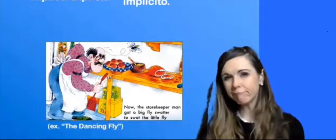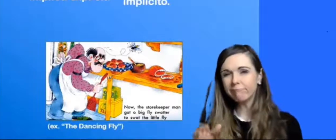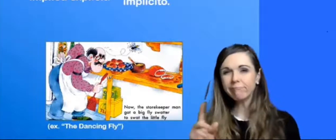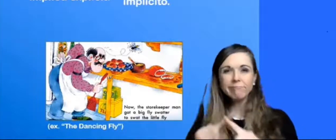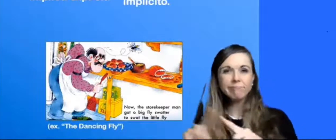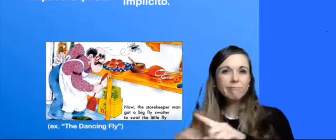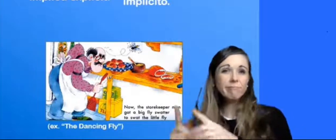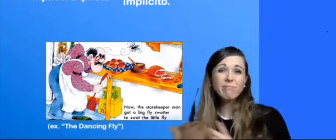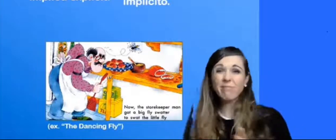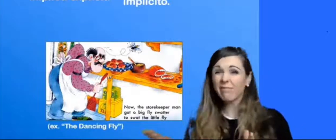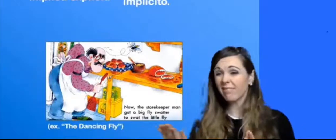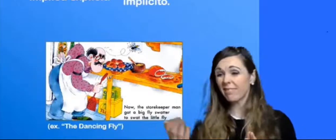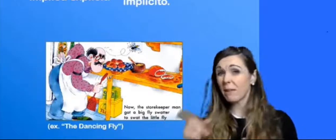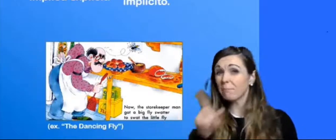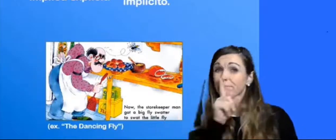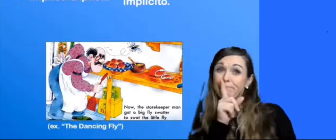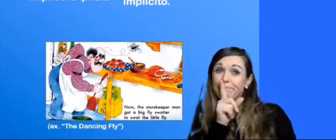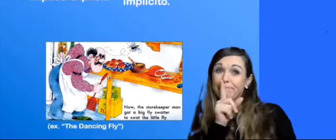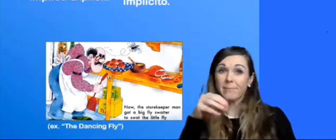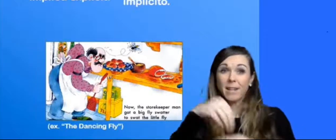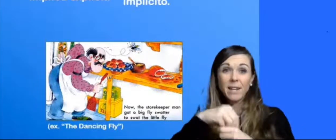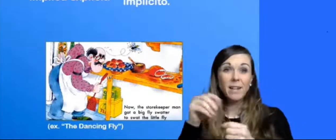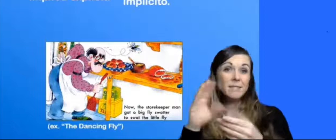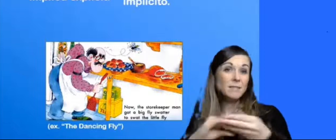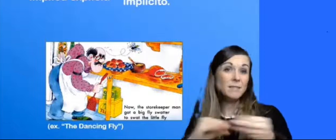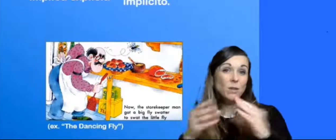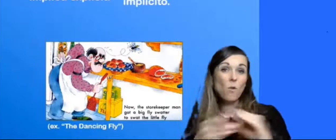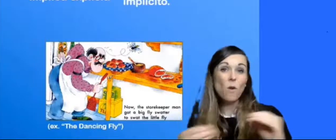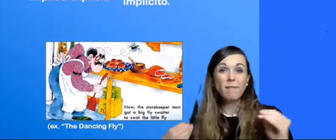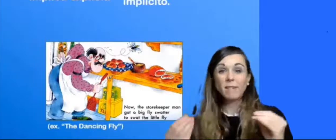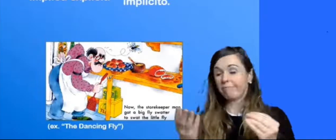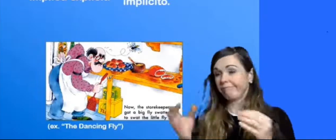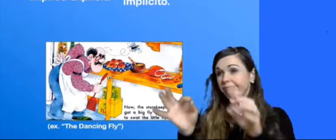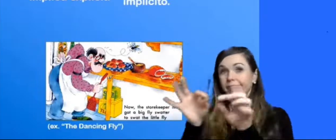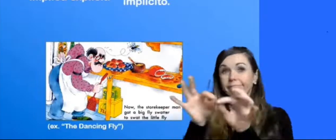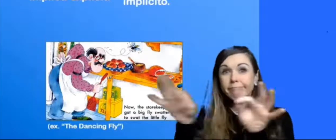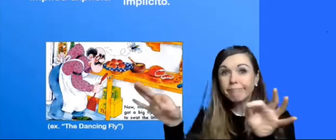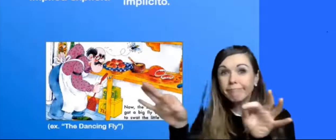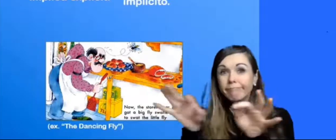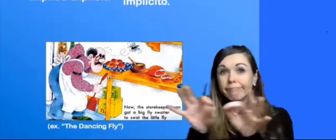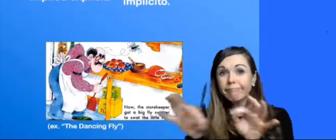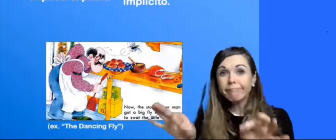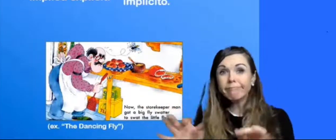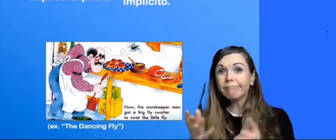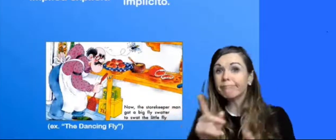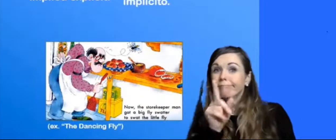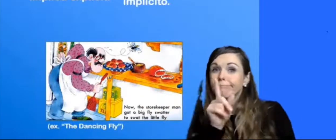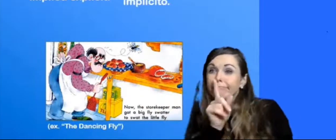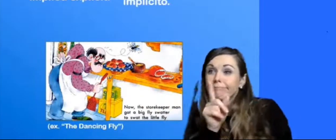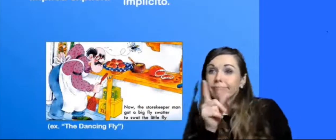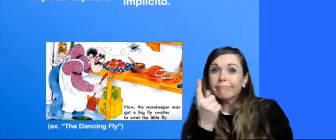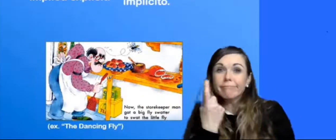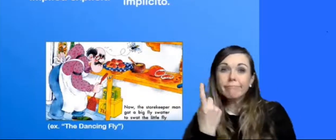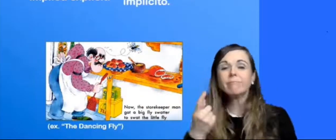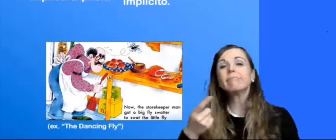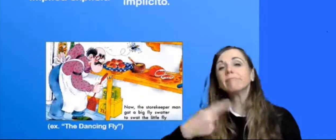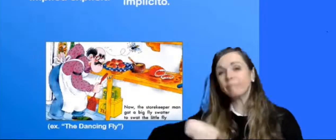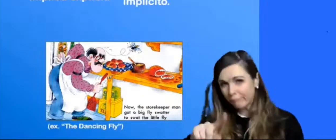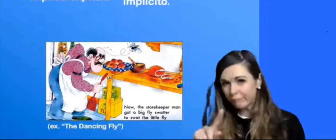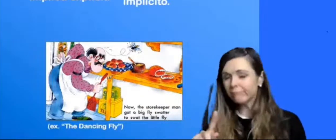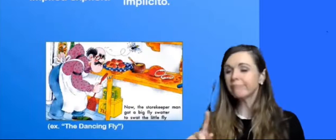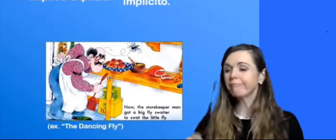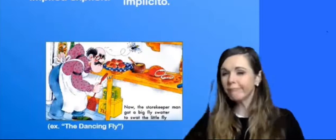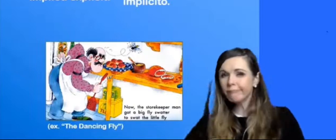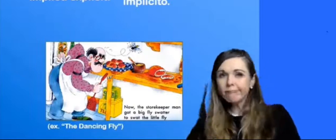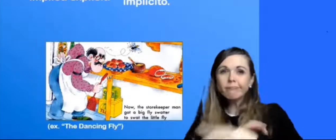world situations. So it's our responsibility as parents and guardians to not keep information from them,